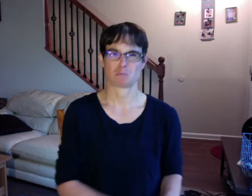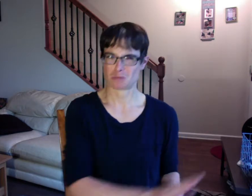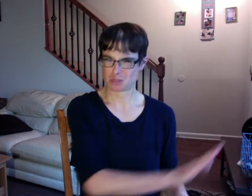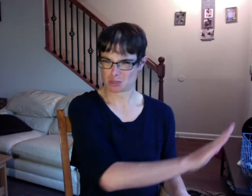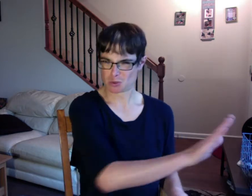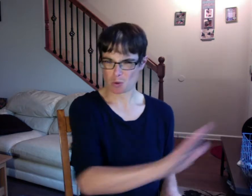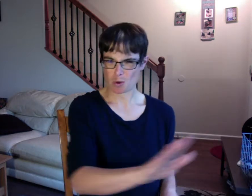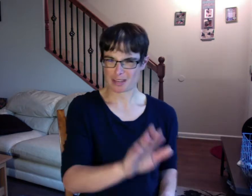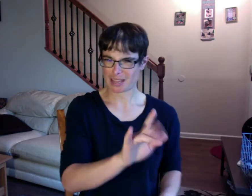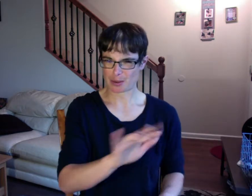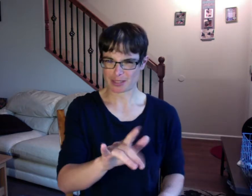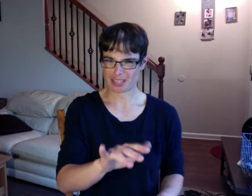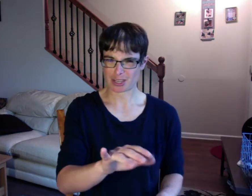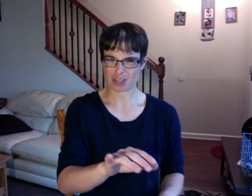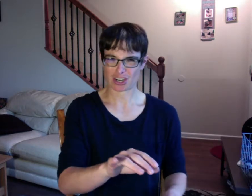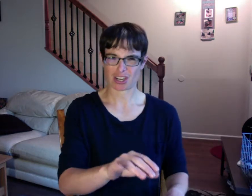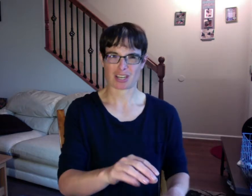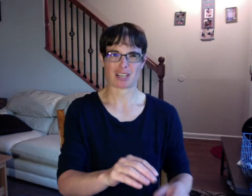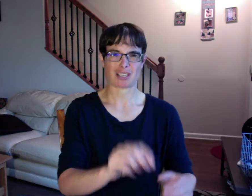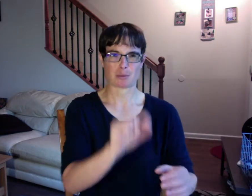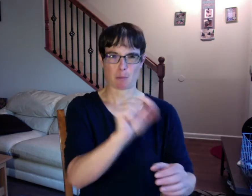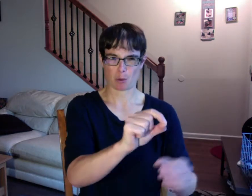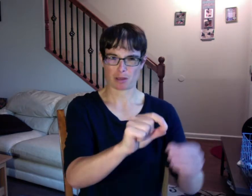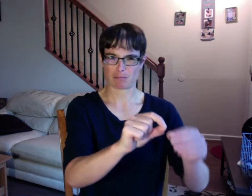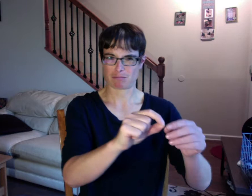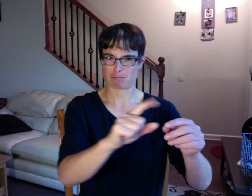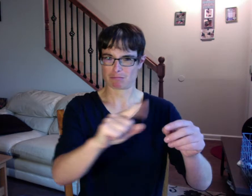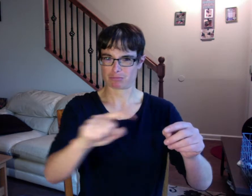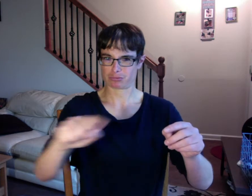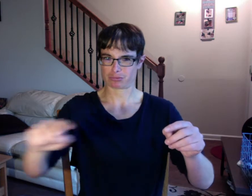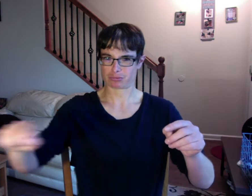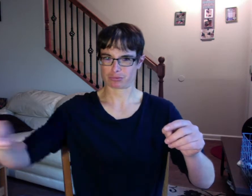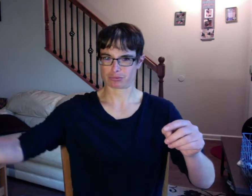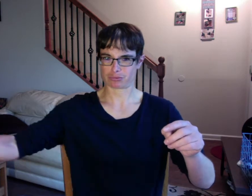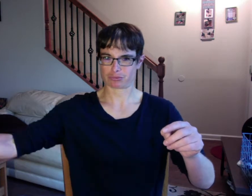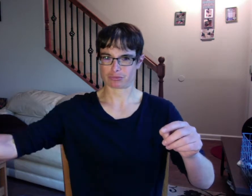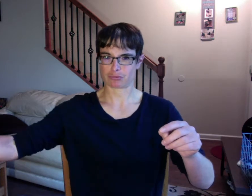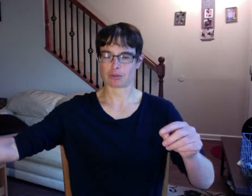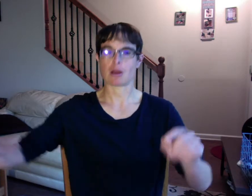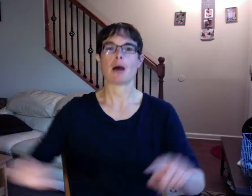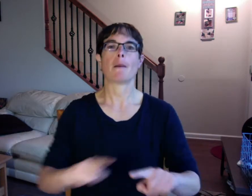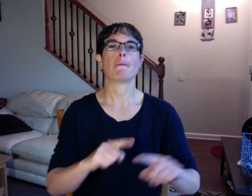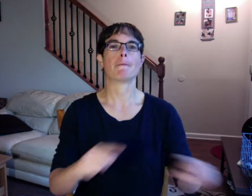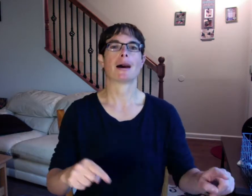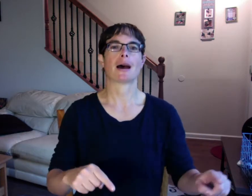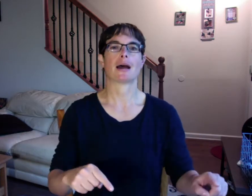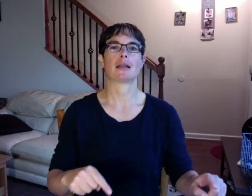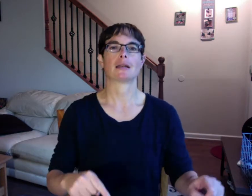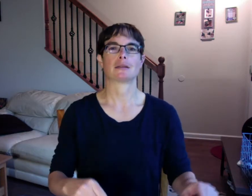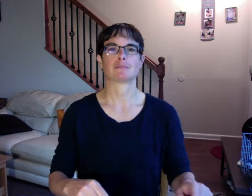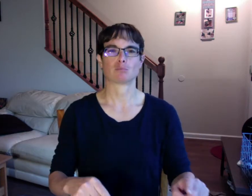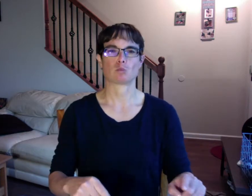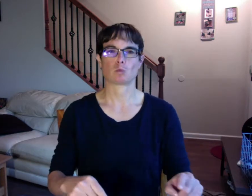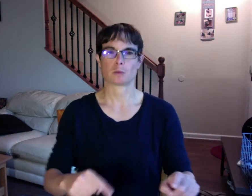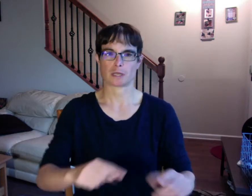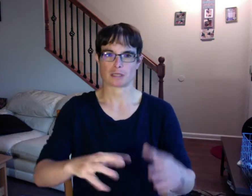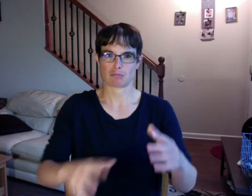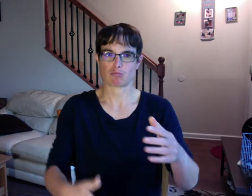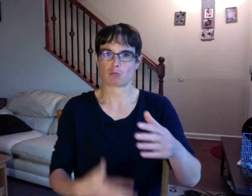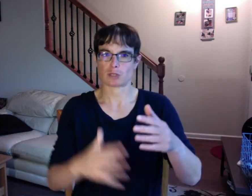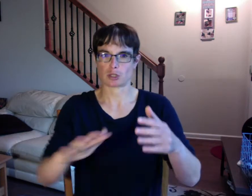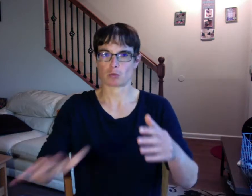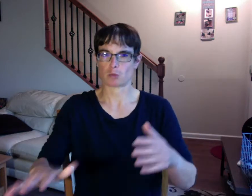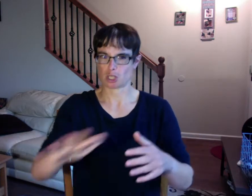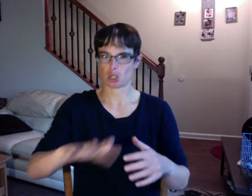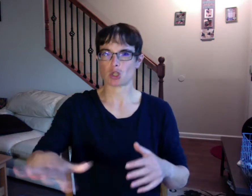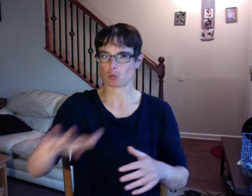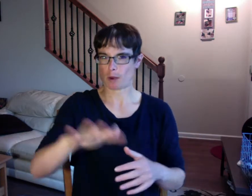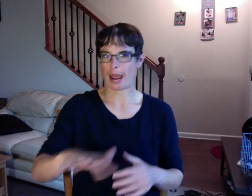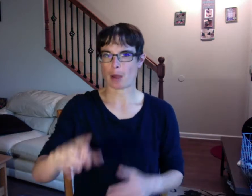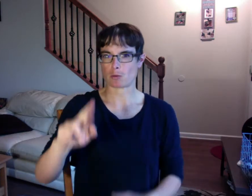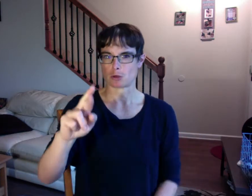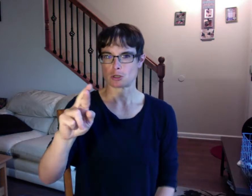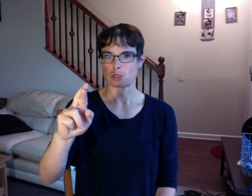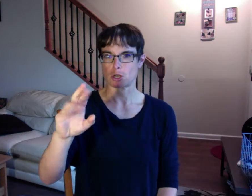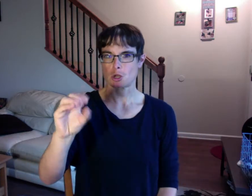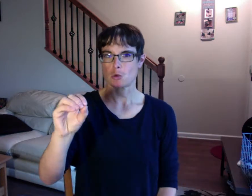the thousands. We have 46 hundredths, right? So I'd round it up. We just round up. Always to the second